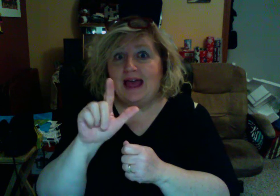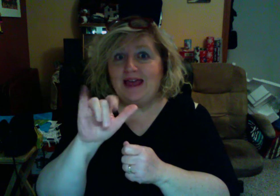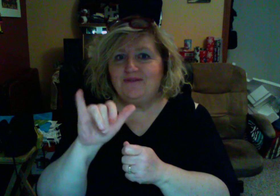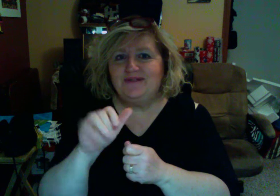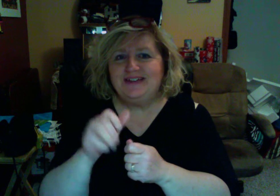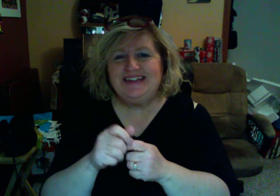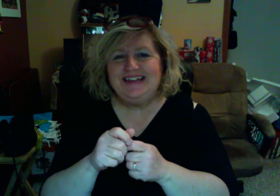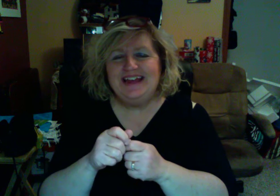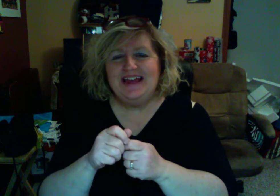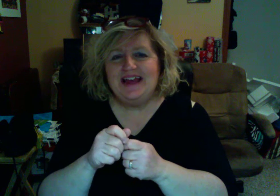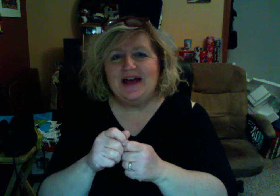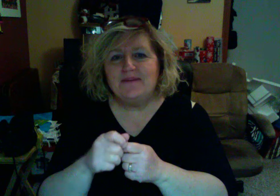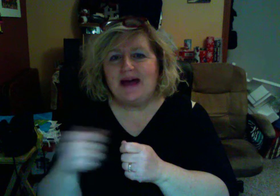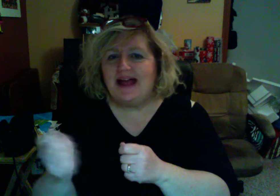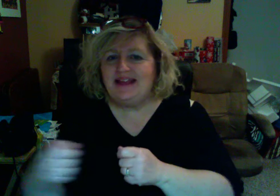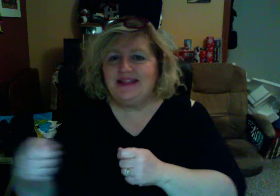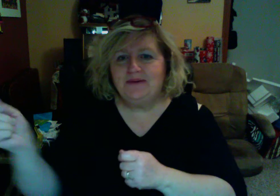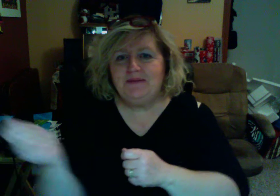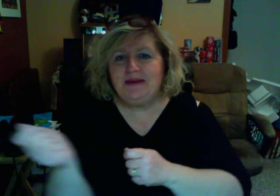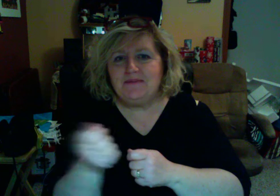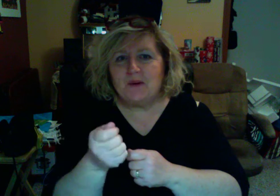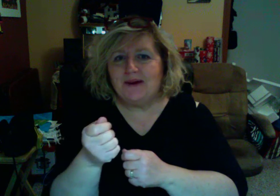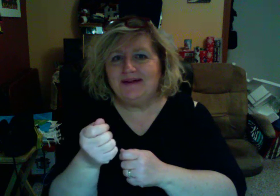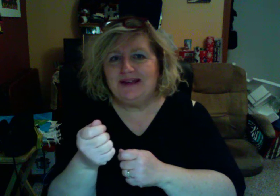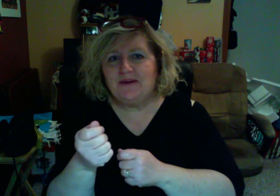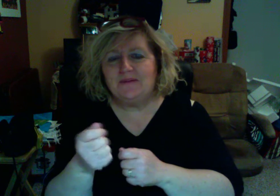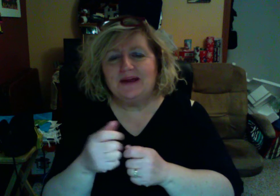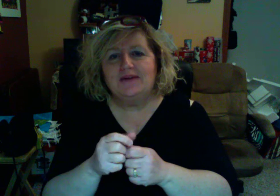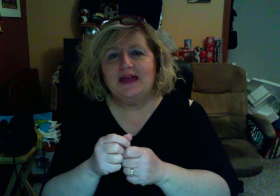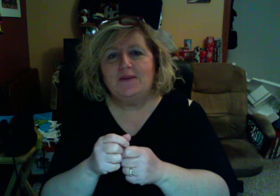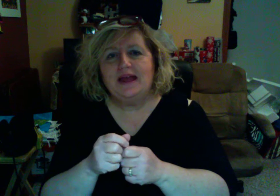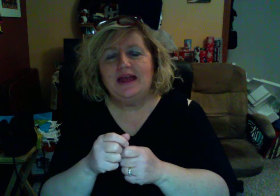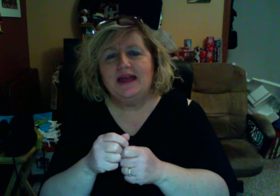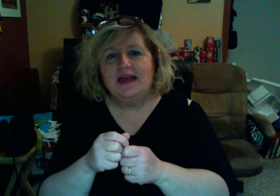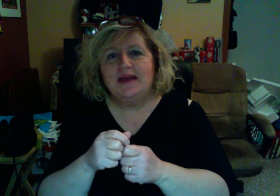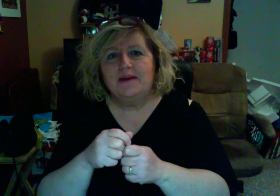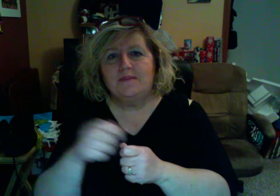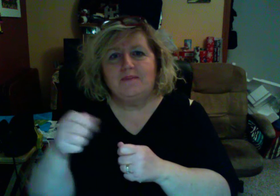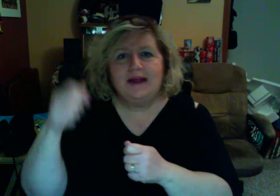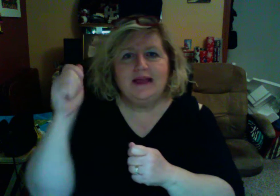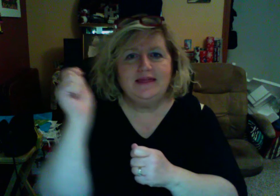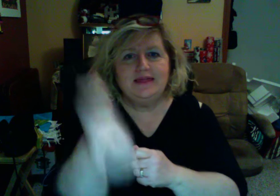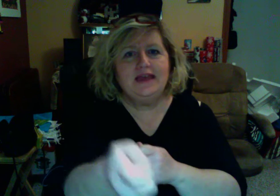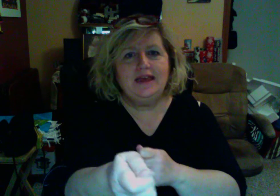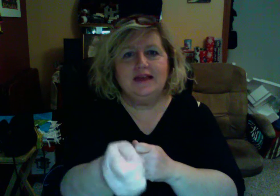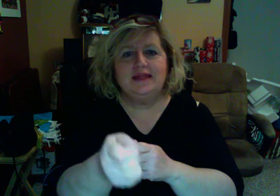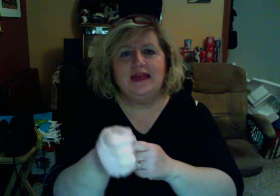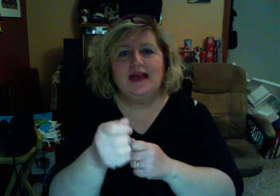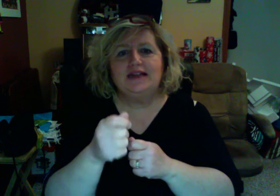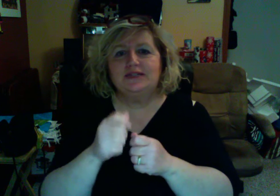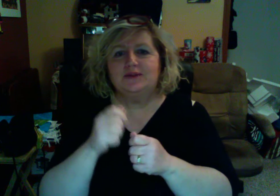fly fishing. I thought it would be more, bring out that way, but I think they had it just with